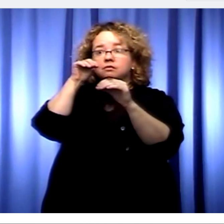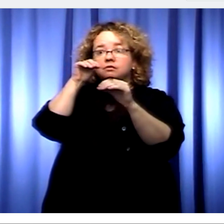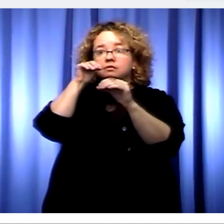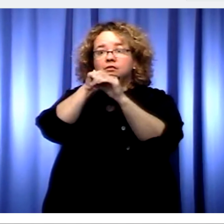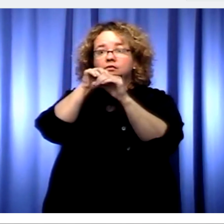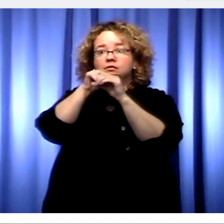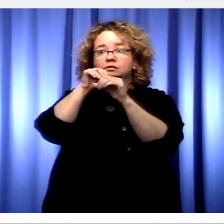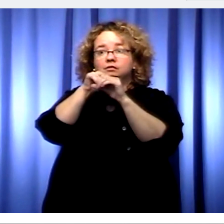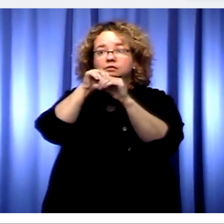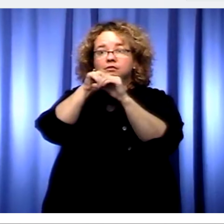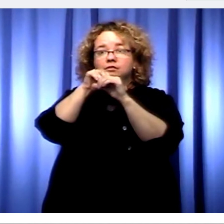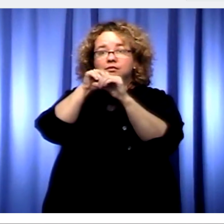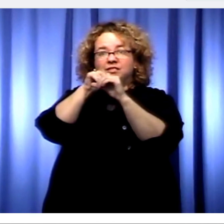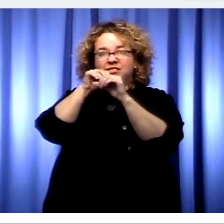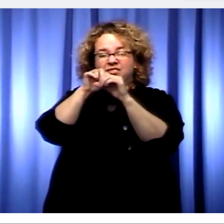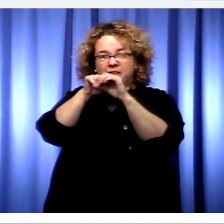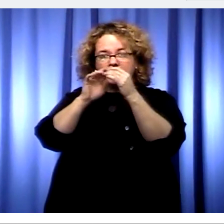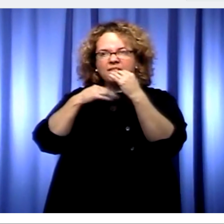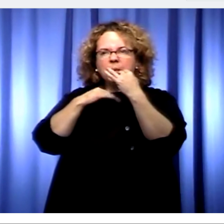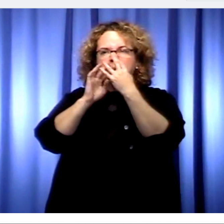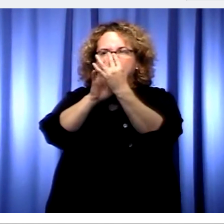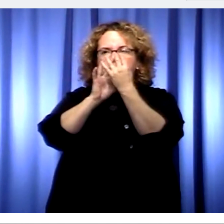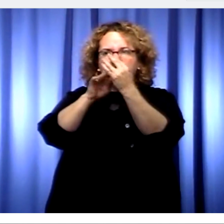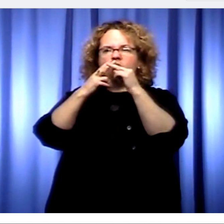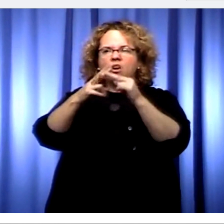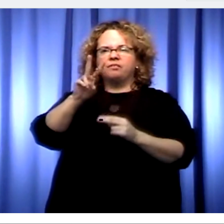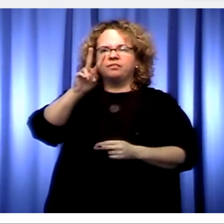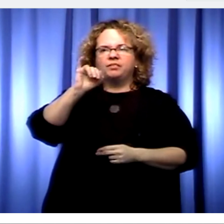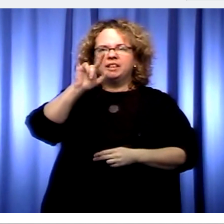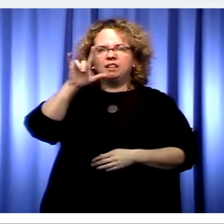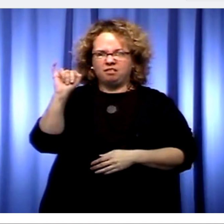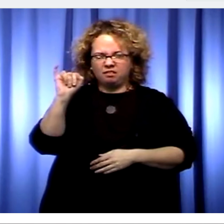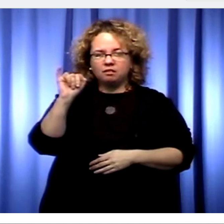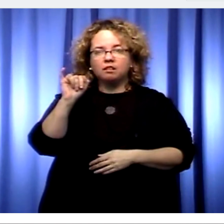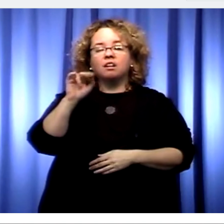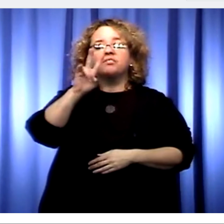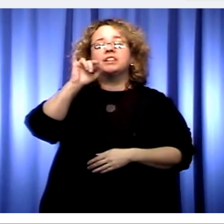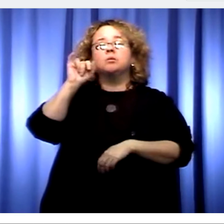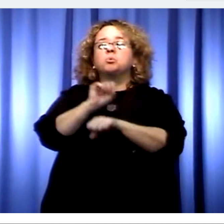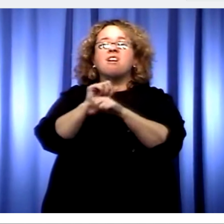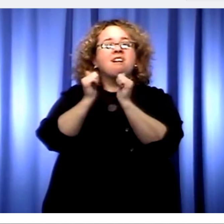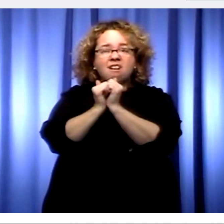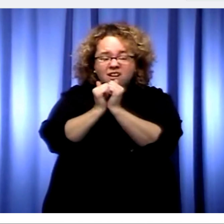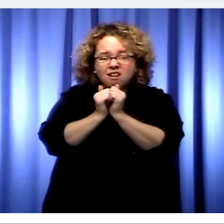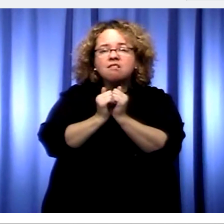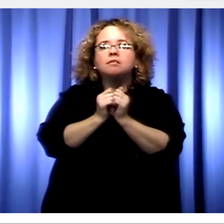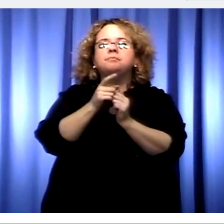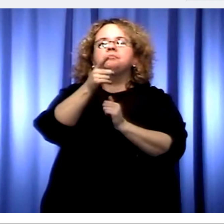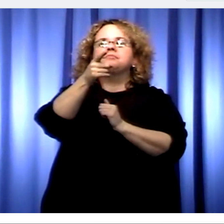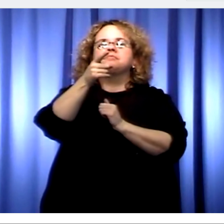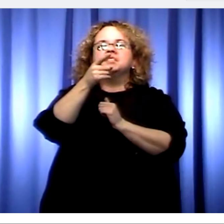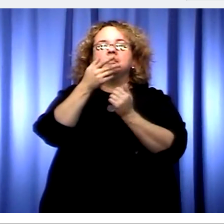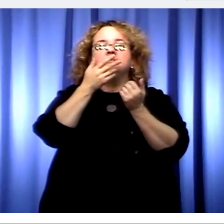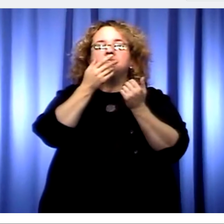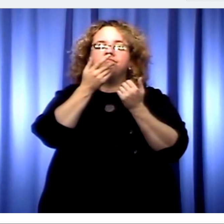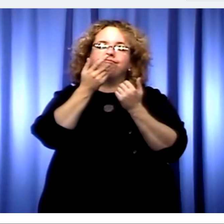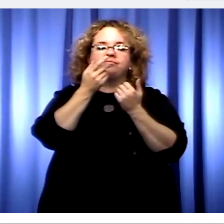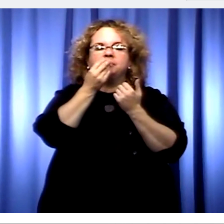in breaking down these different parts of your food. And within these are these little feelers called